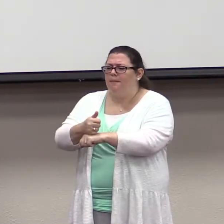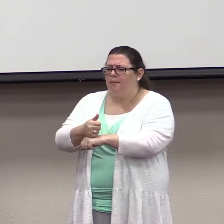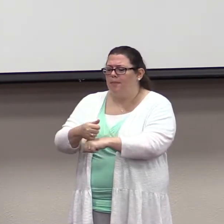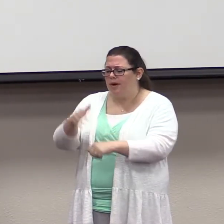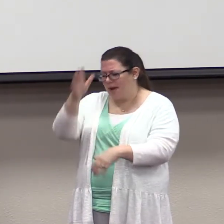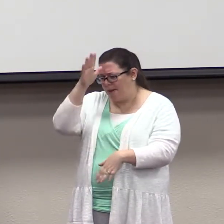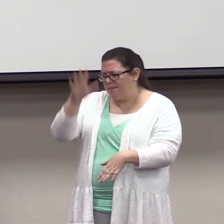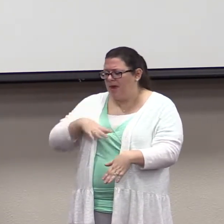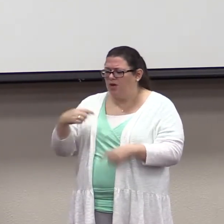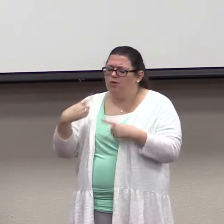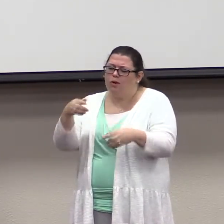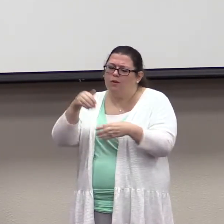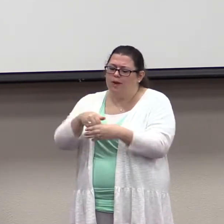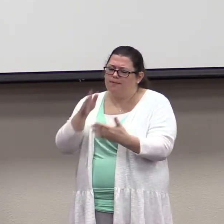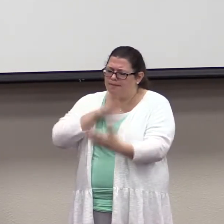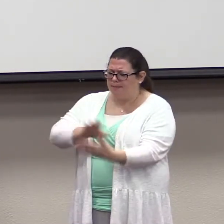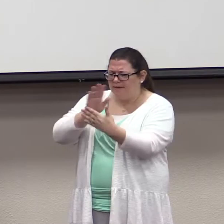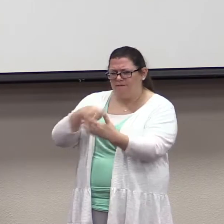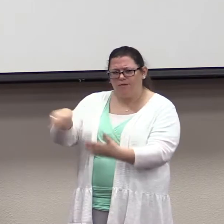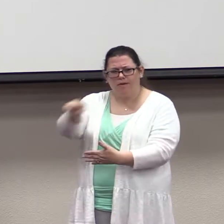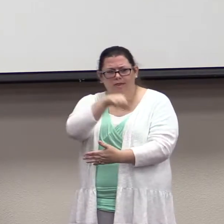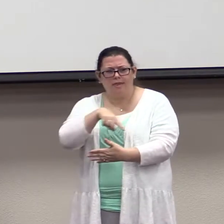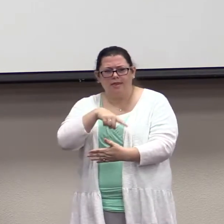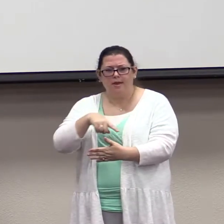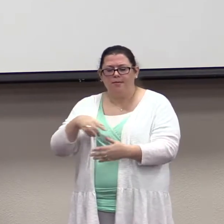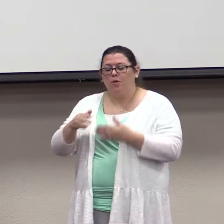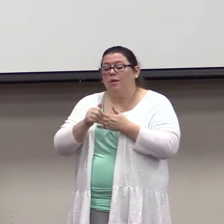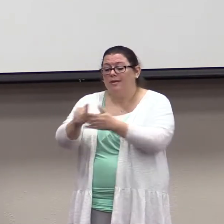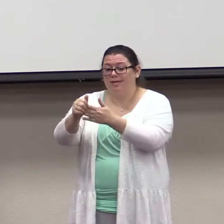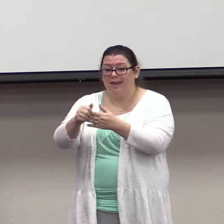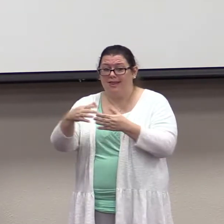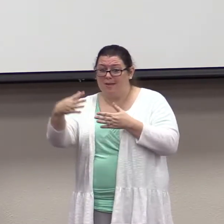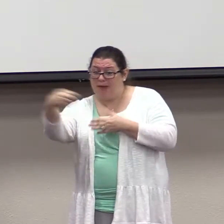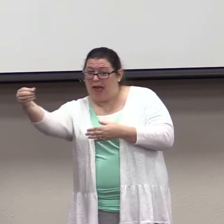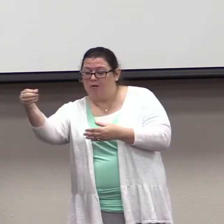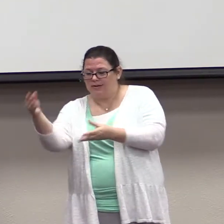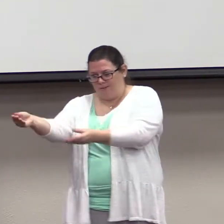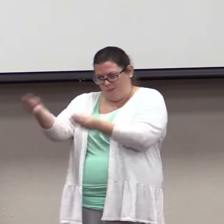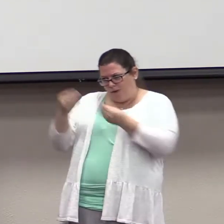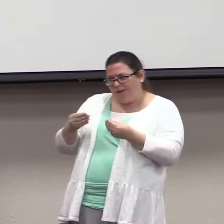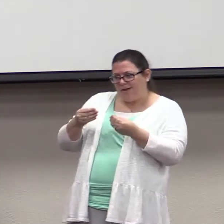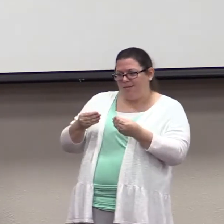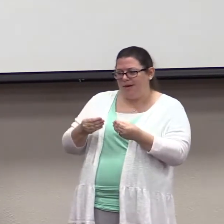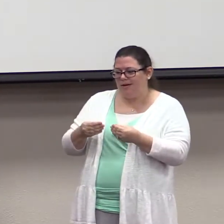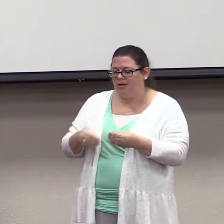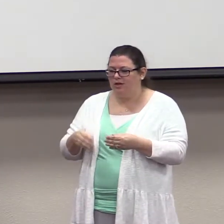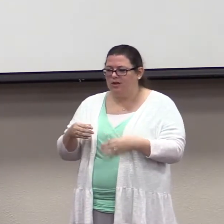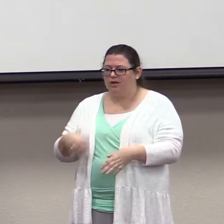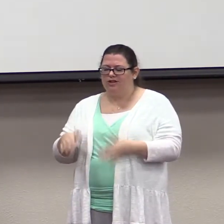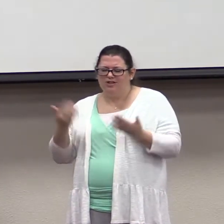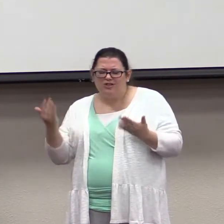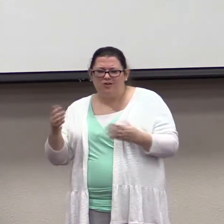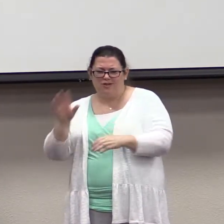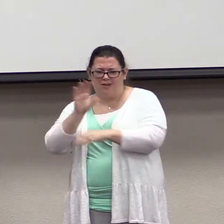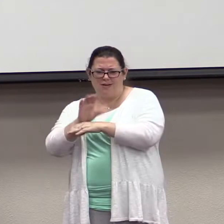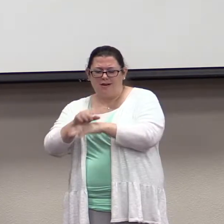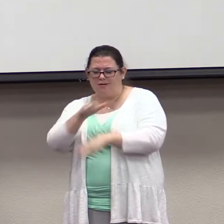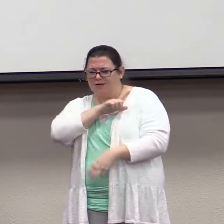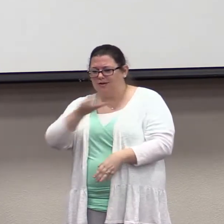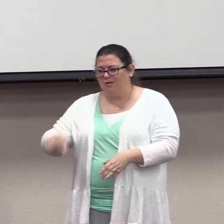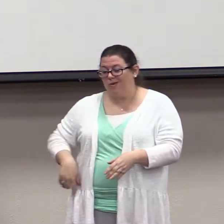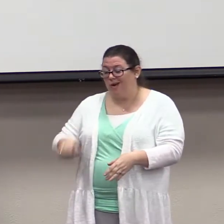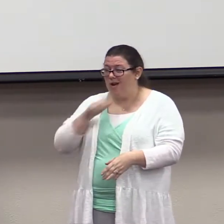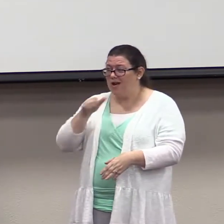in before them, and who will lead them out and bring them in, so that the congregation of the Lord will not be like sheep which